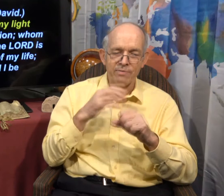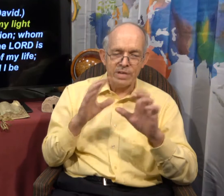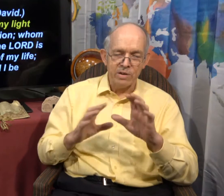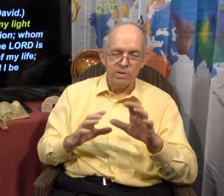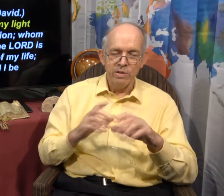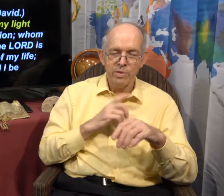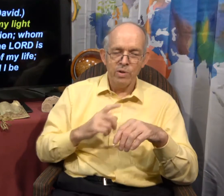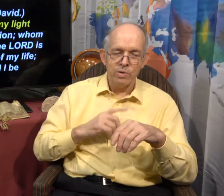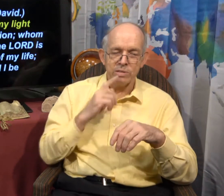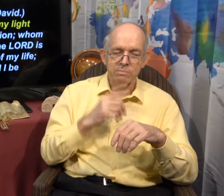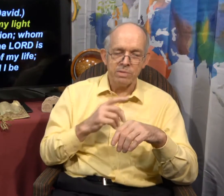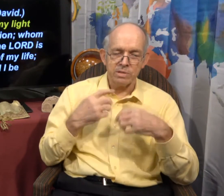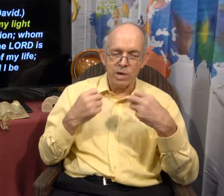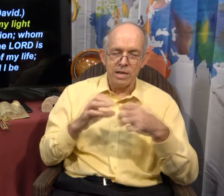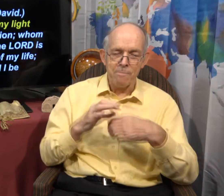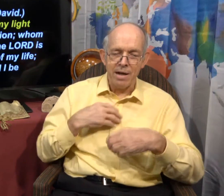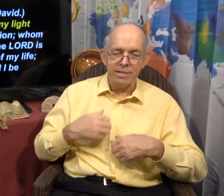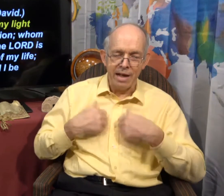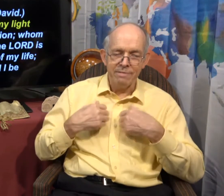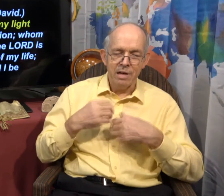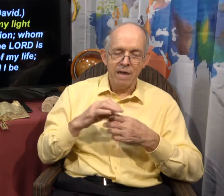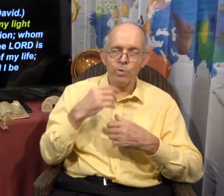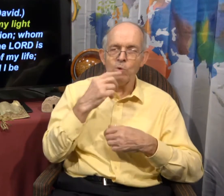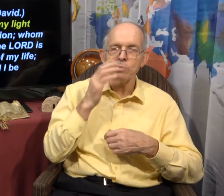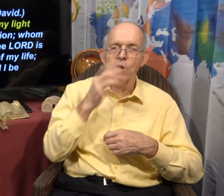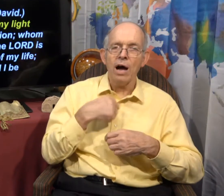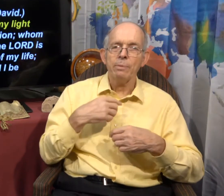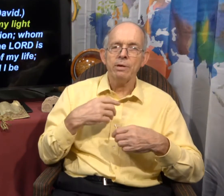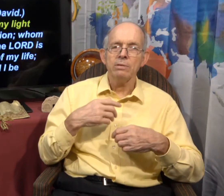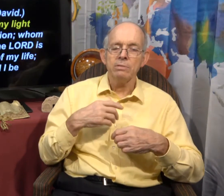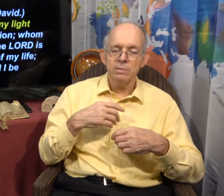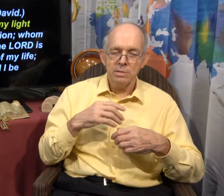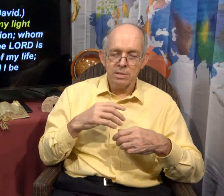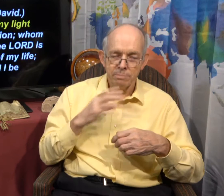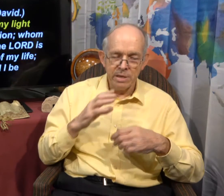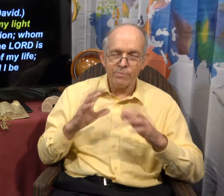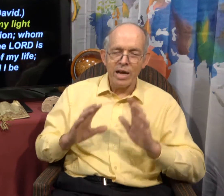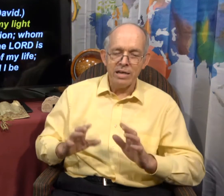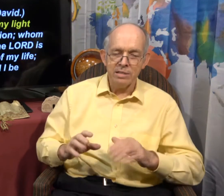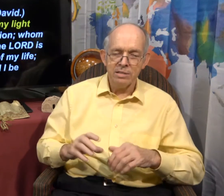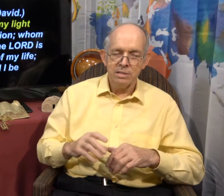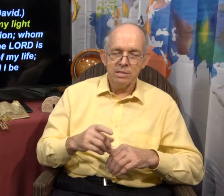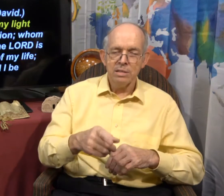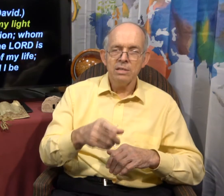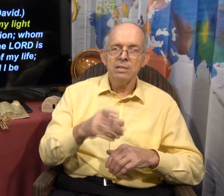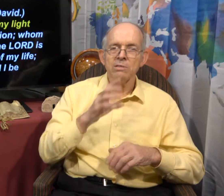fear? The Lord is the strength of my life. Of whom do I will be afraid? Talk